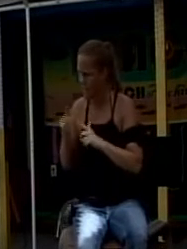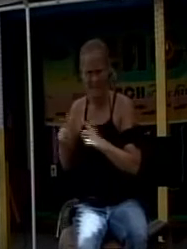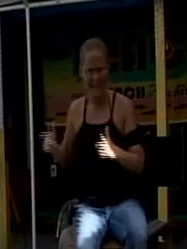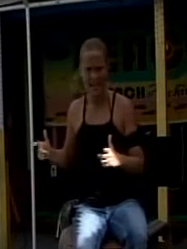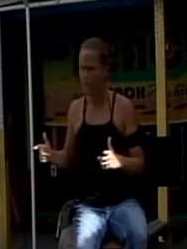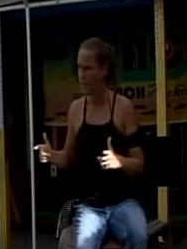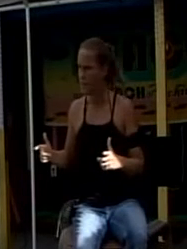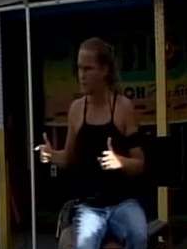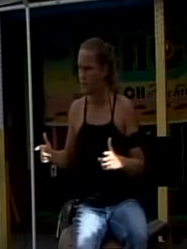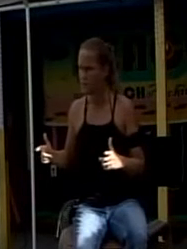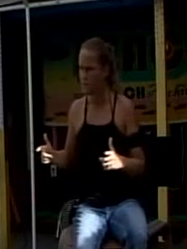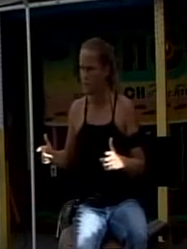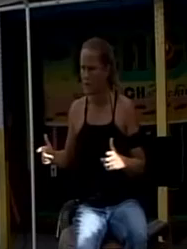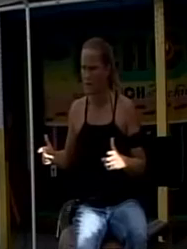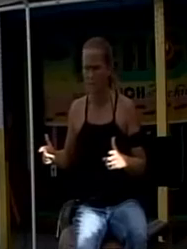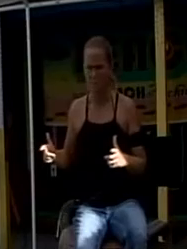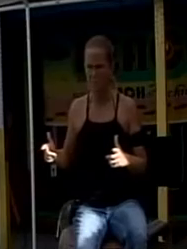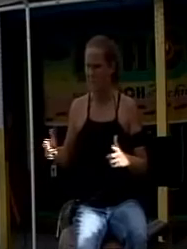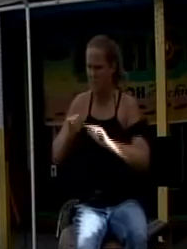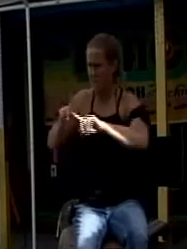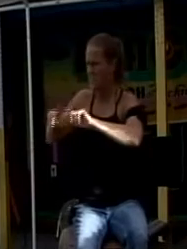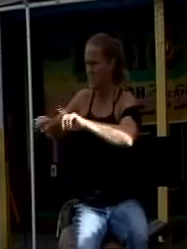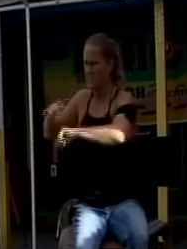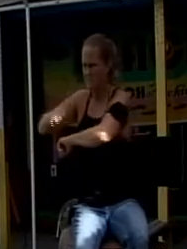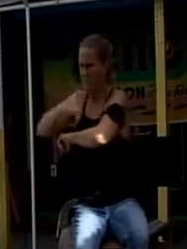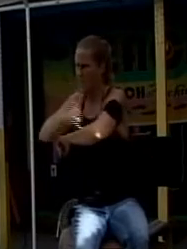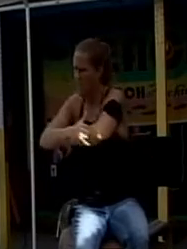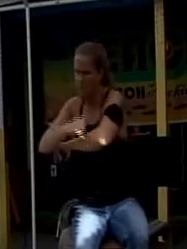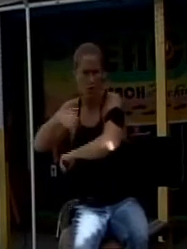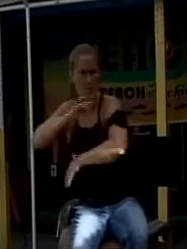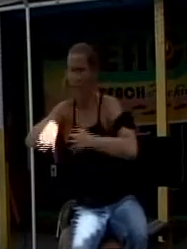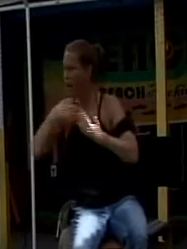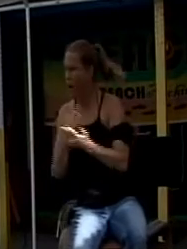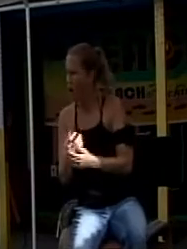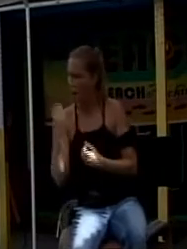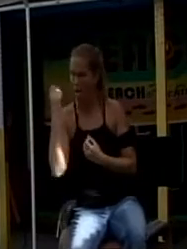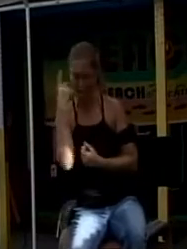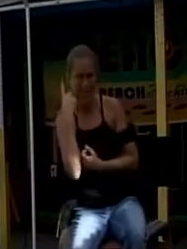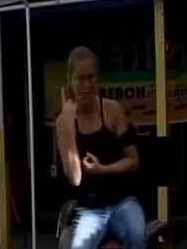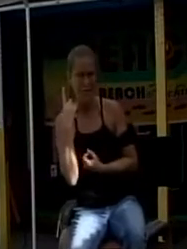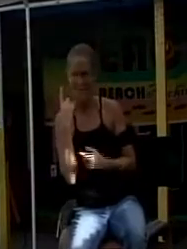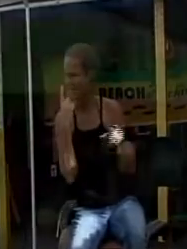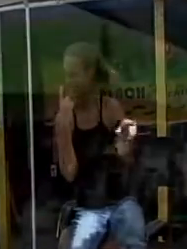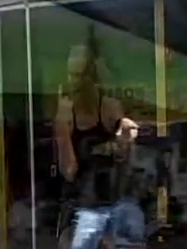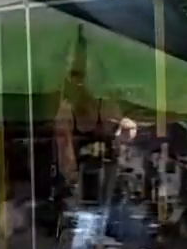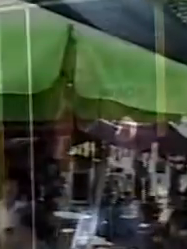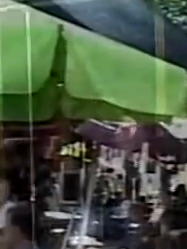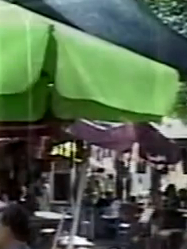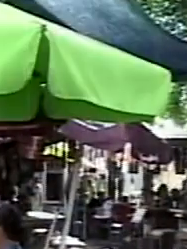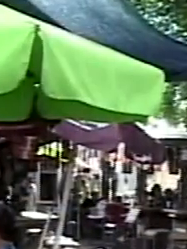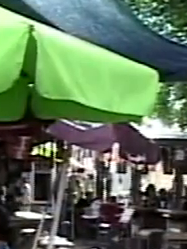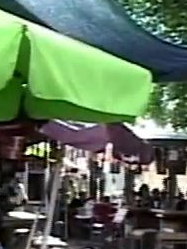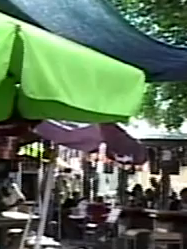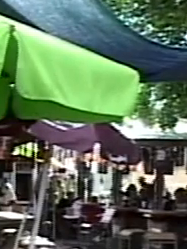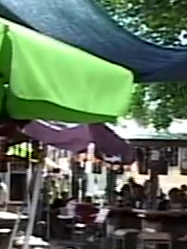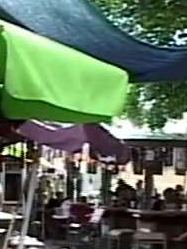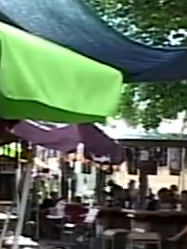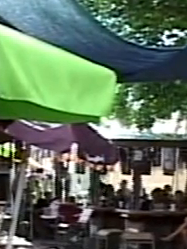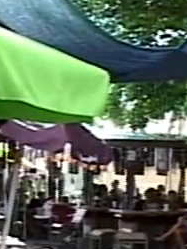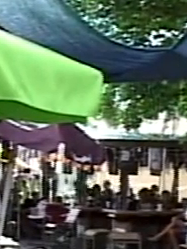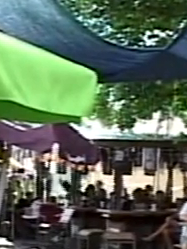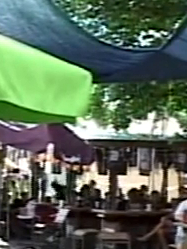Elamites, those dwelling in Mesopotamia, Judea, Cappadocia, Pontus and Asia, I don't know how to pronounce this